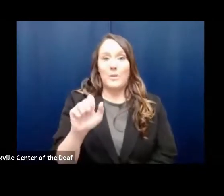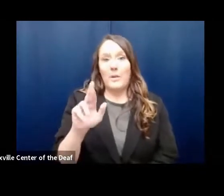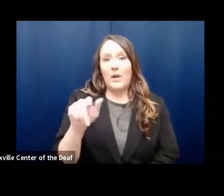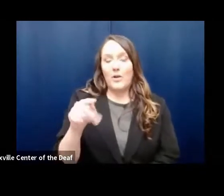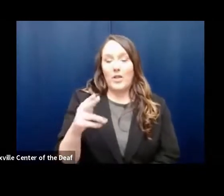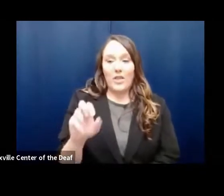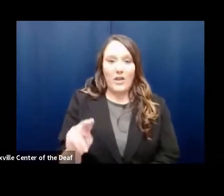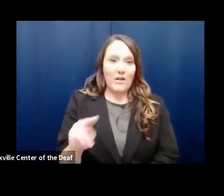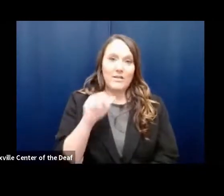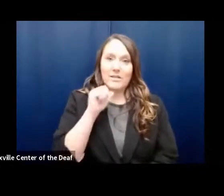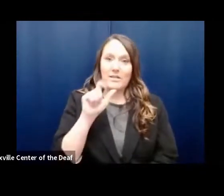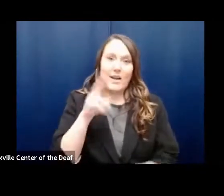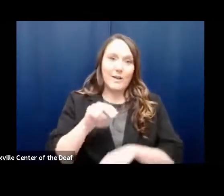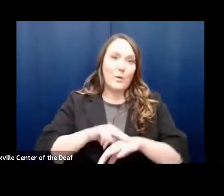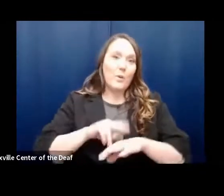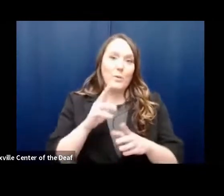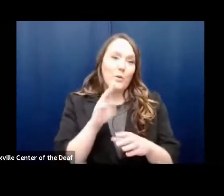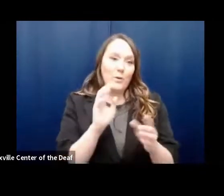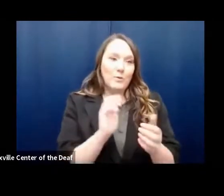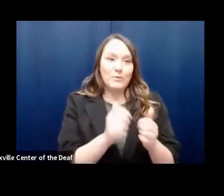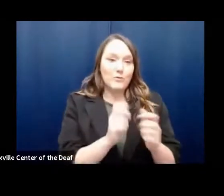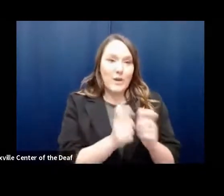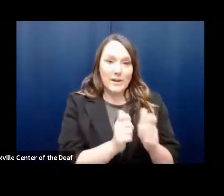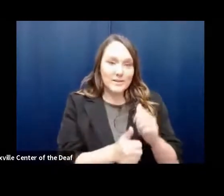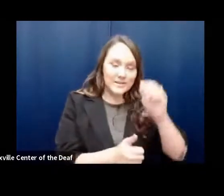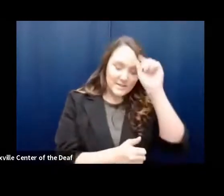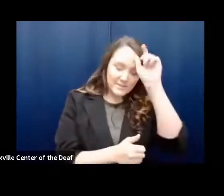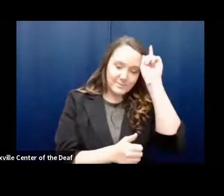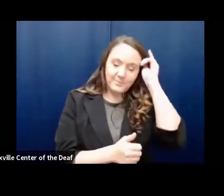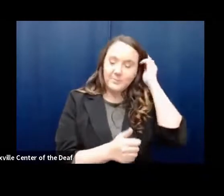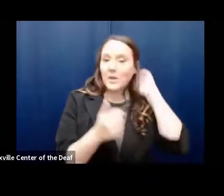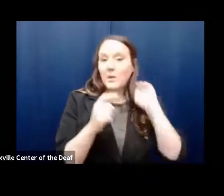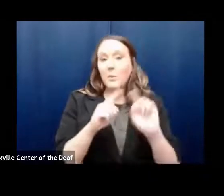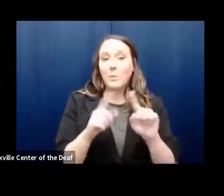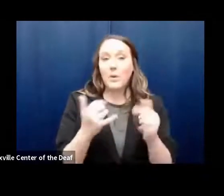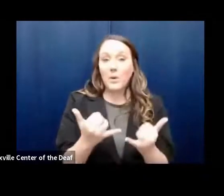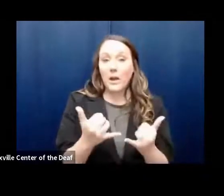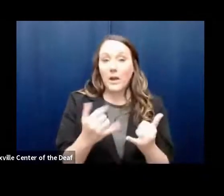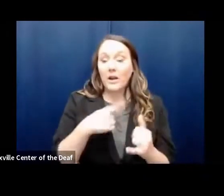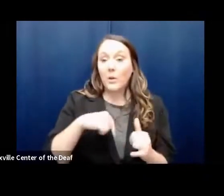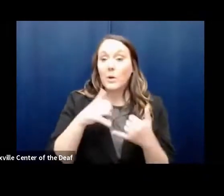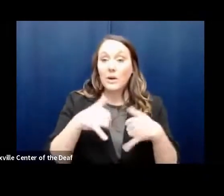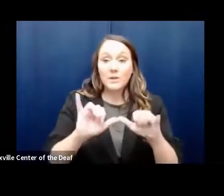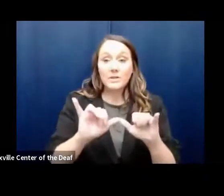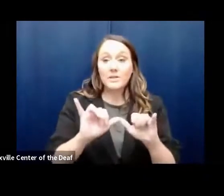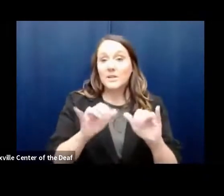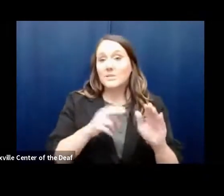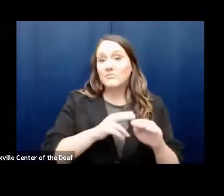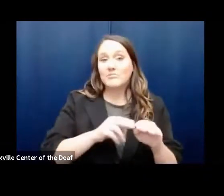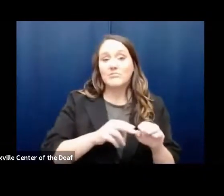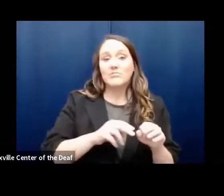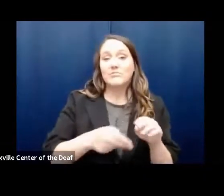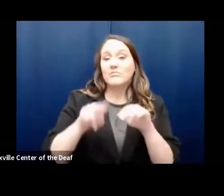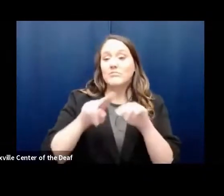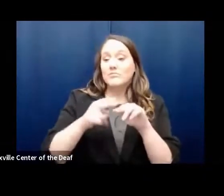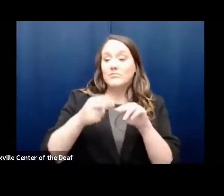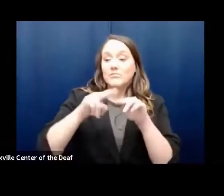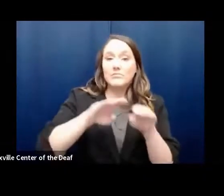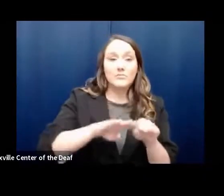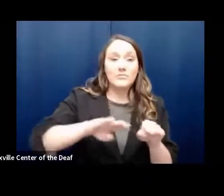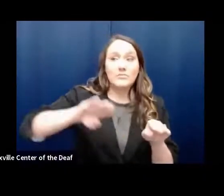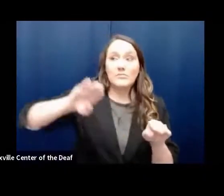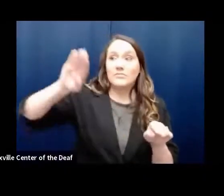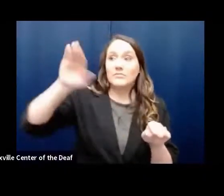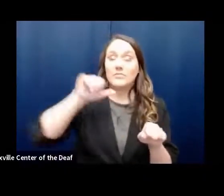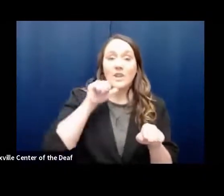marathon. At this point in time, we're still on the upward trend there. I still don't think at this point